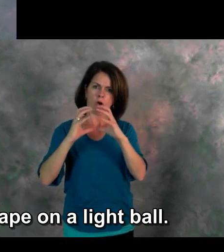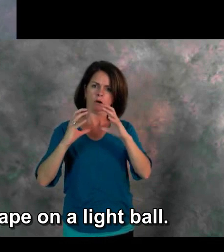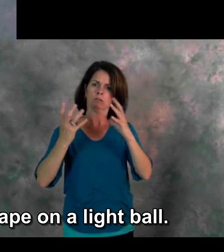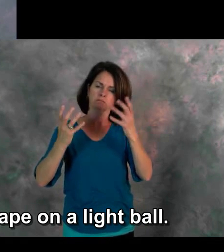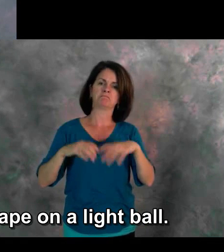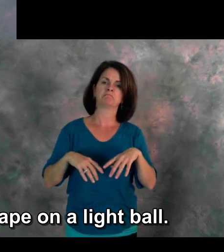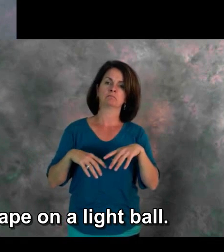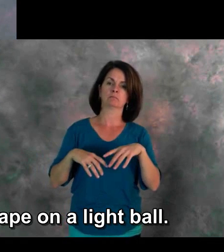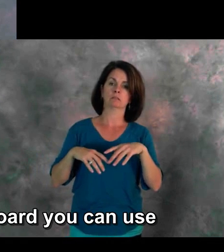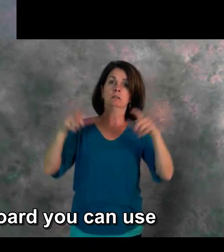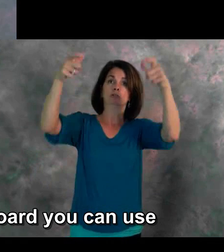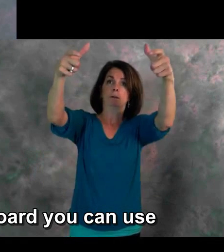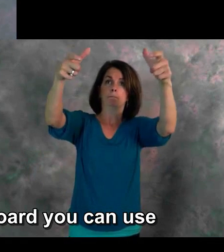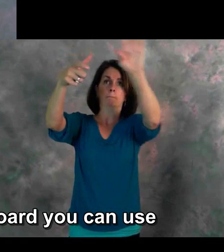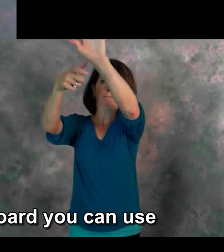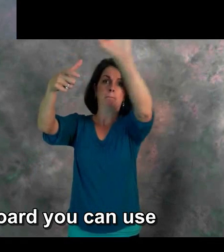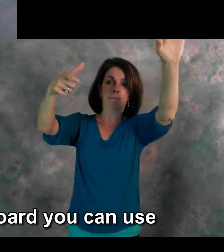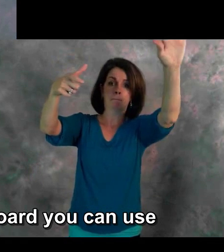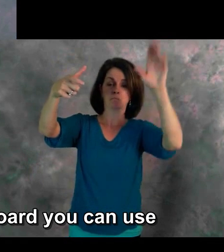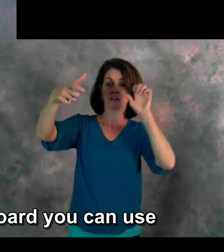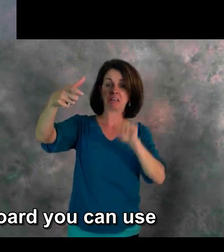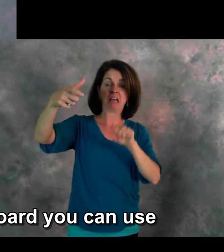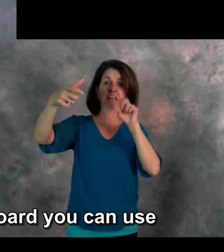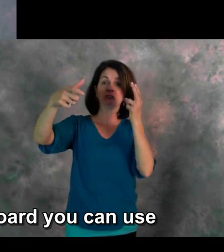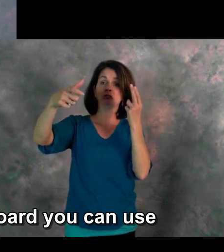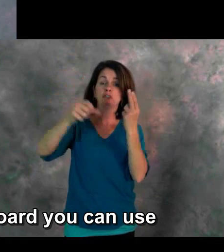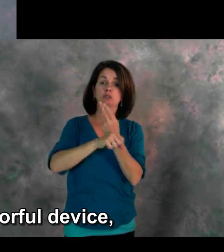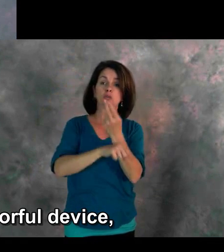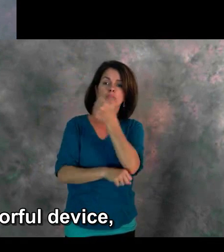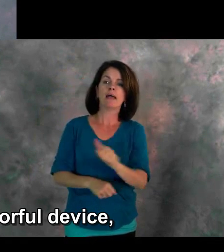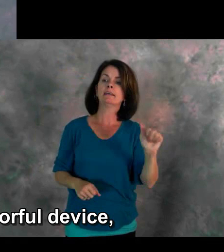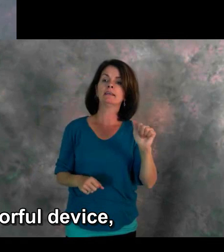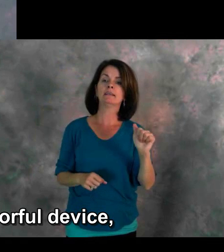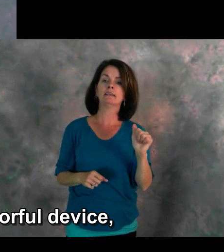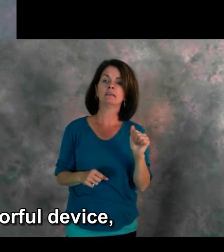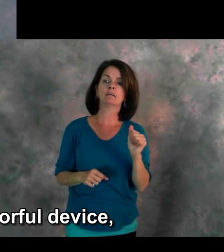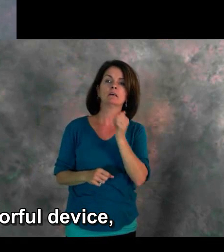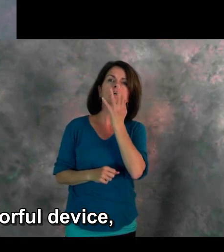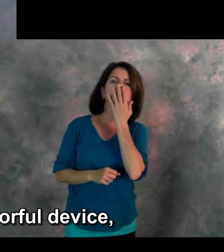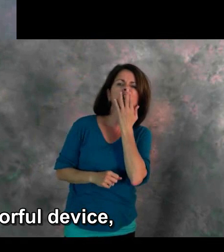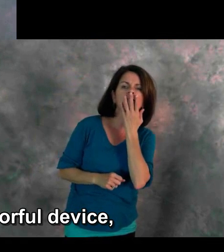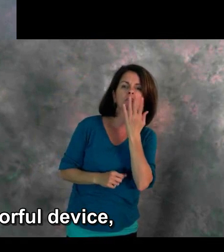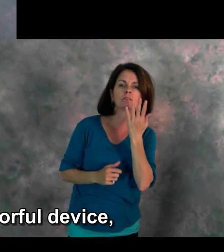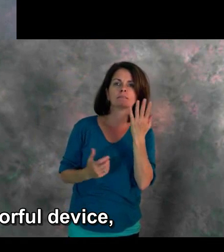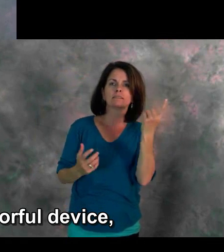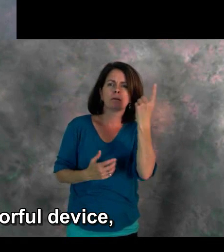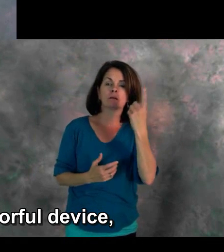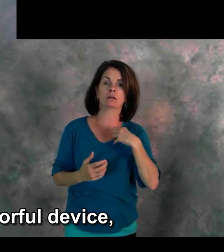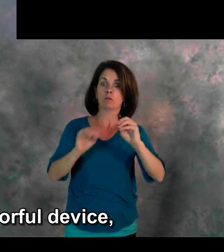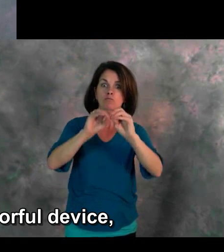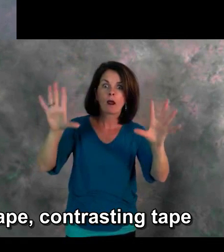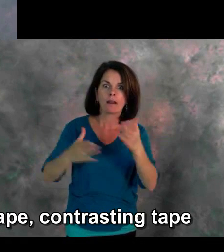ball. The rim, the backboard, you can use any sort of